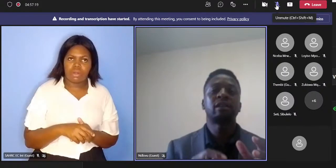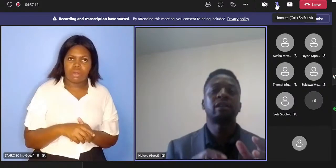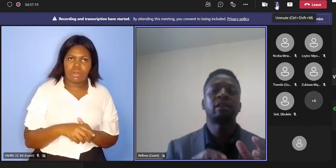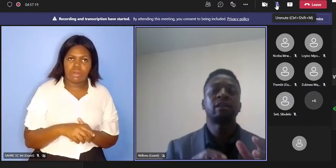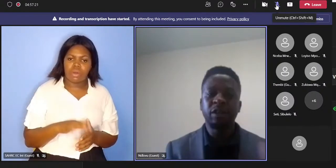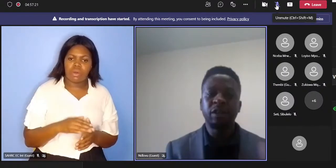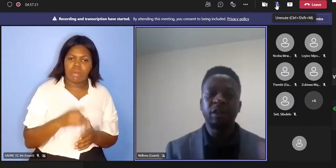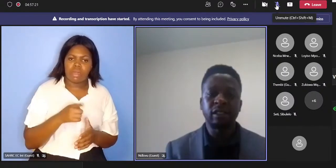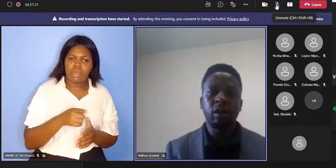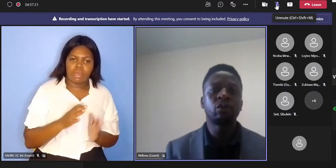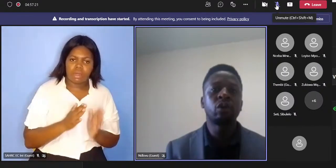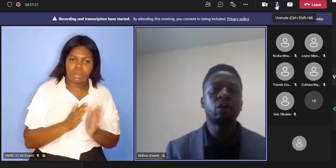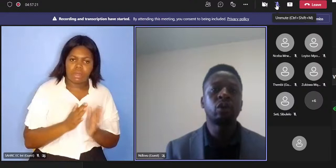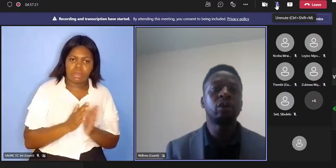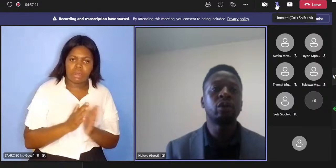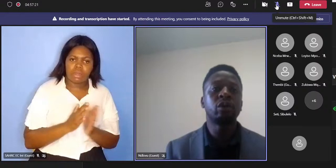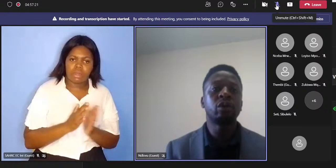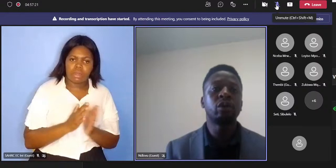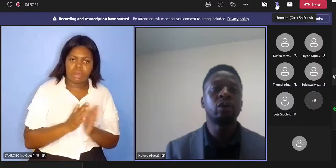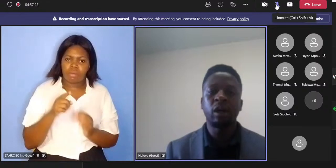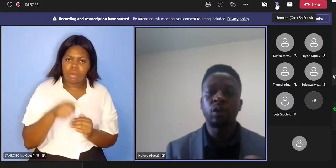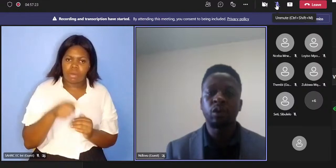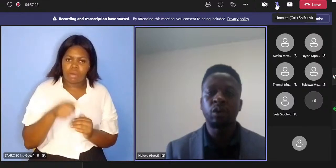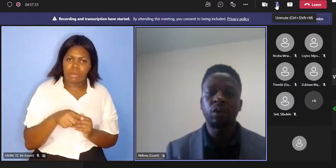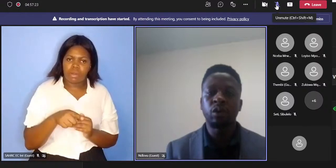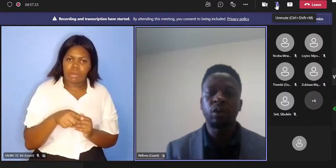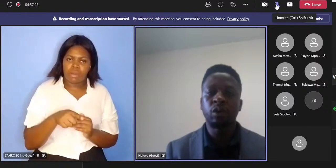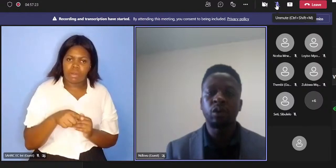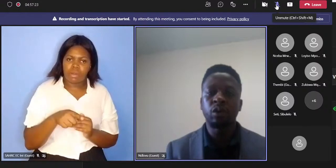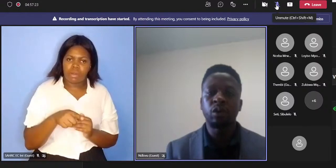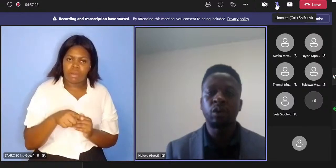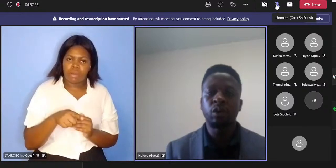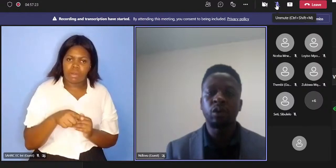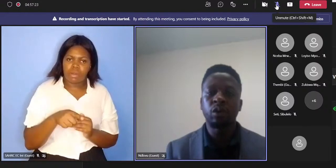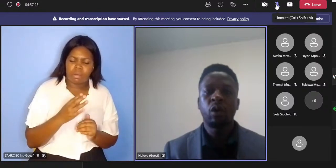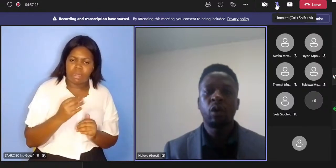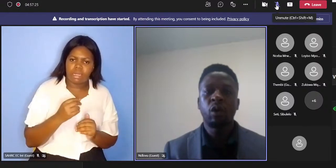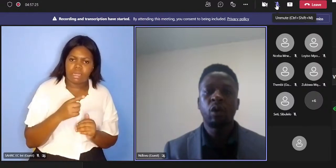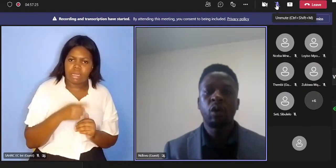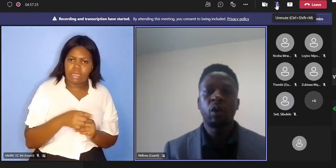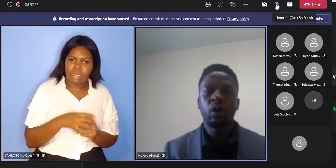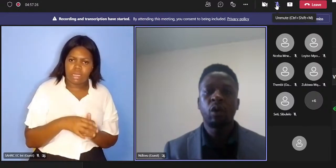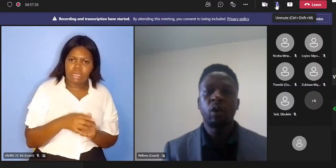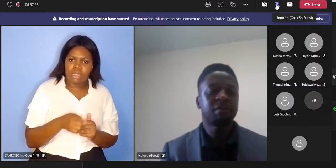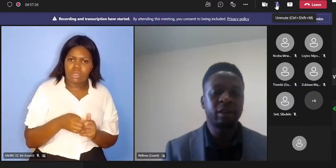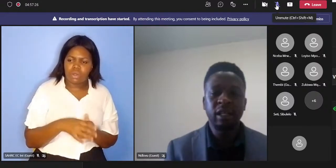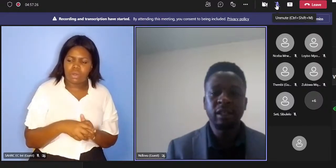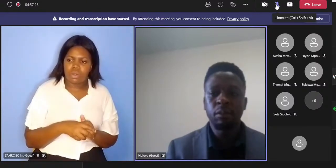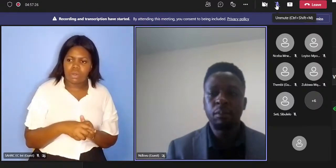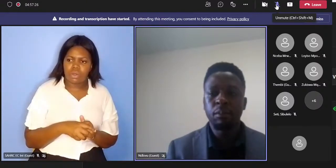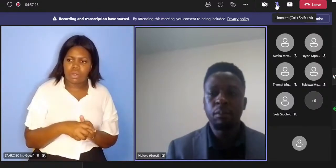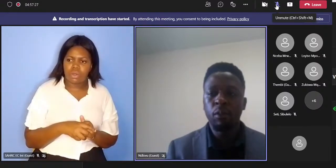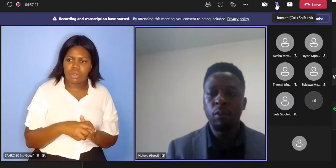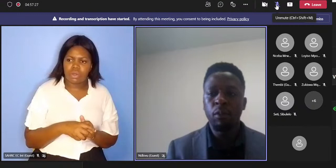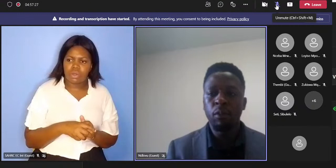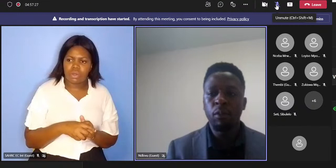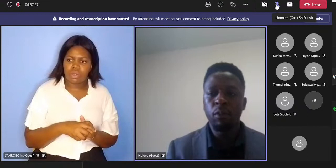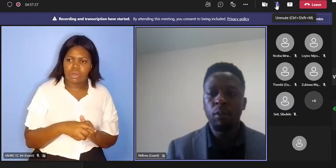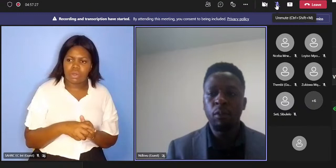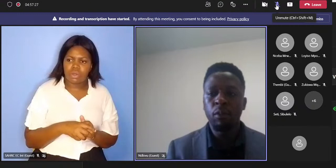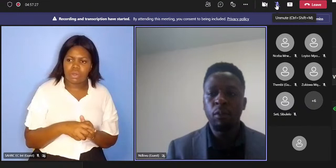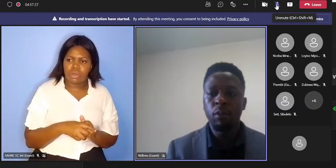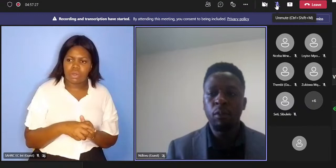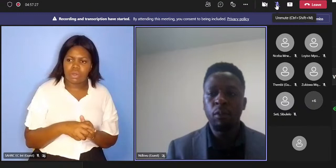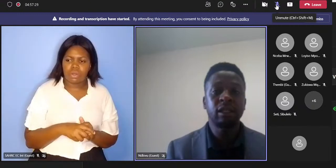Christians themselves, there's a lot of differences. So there's no uniformity as to what is correct and what is wrong. So hence, perhaps we must lean